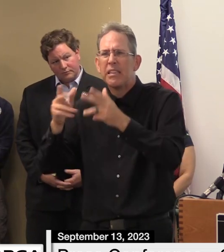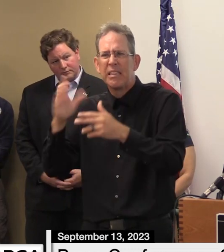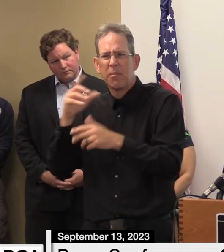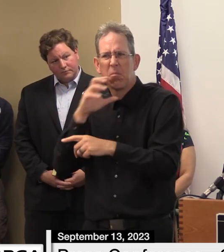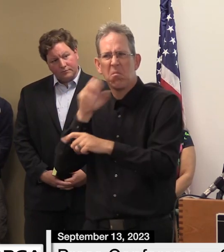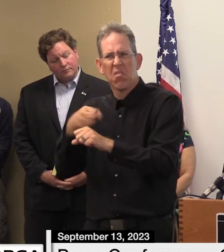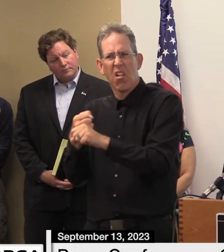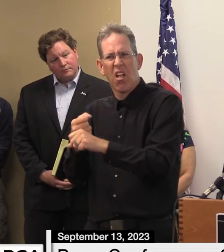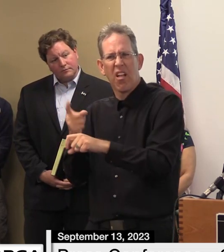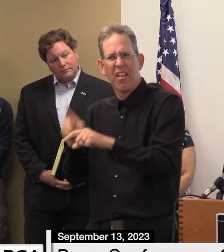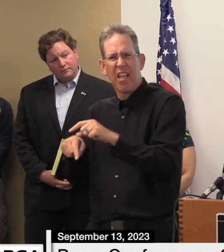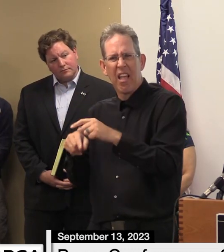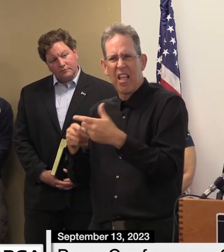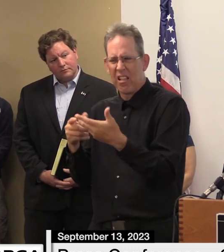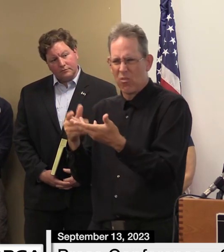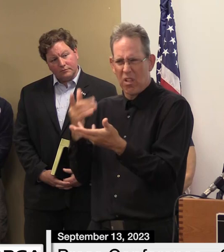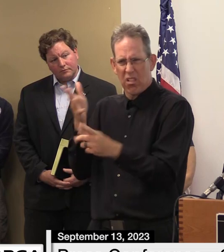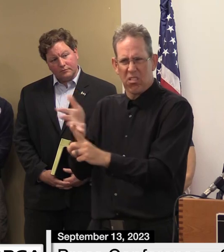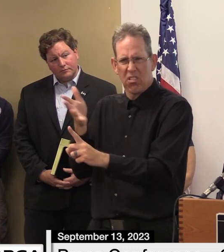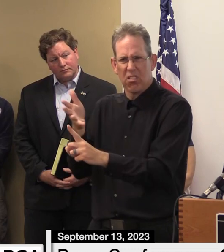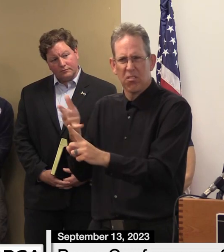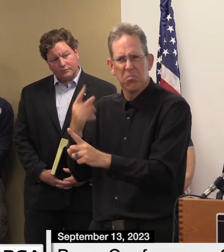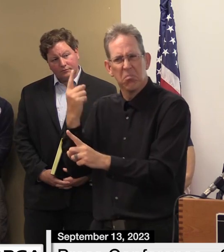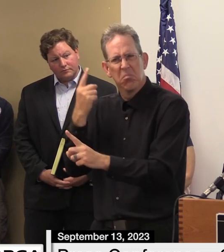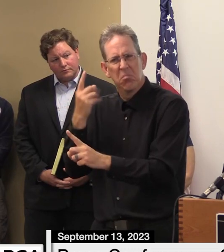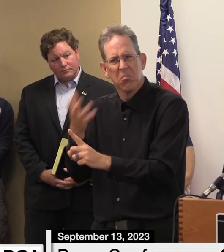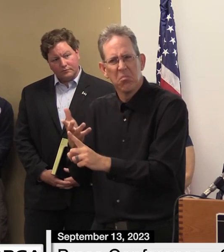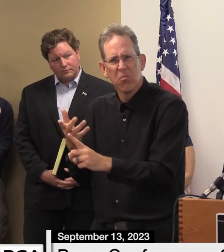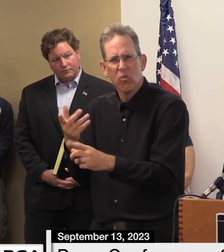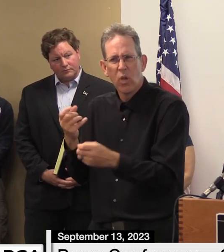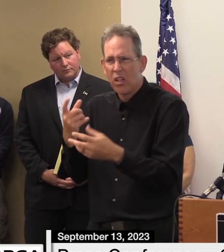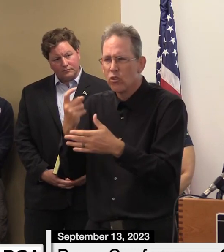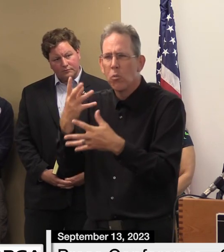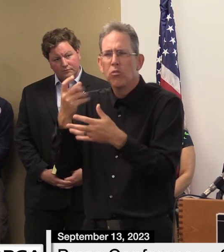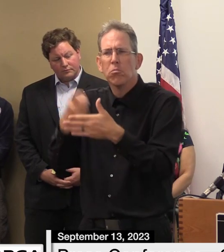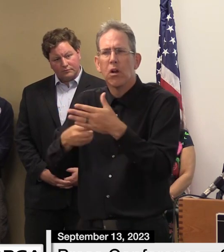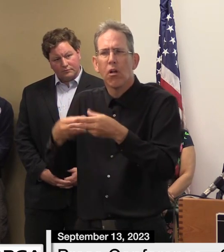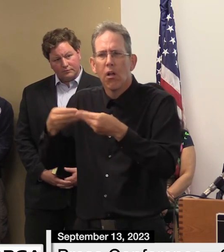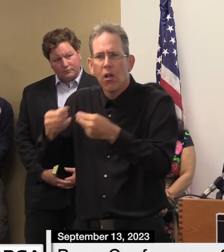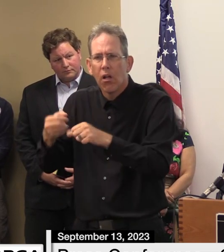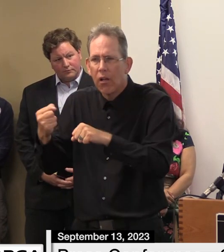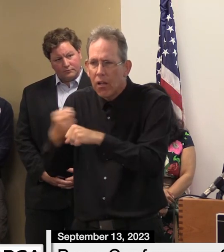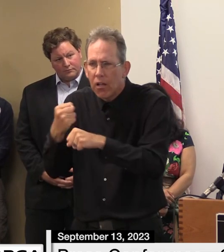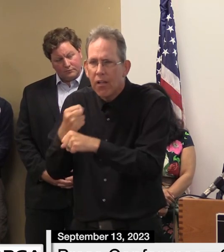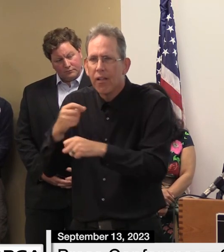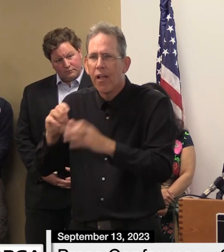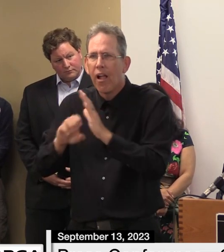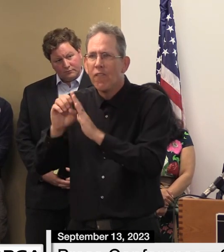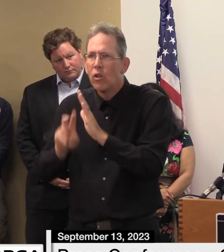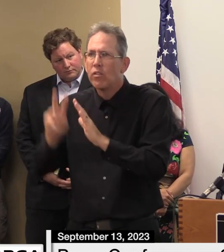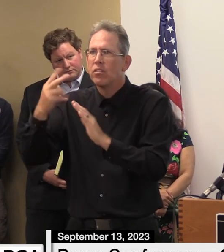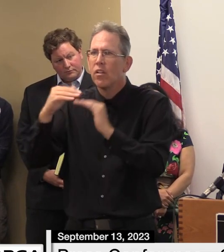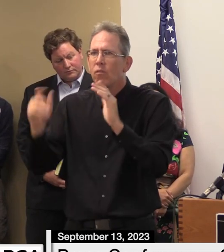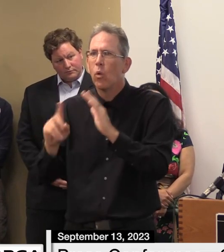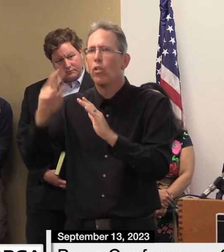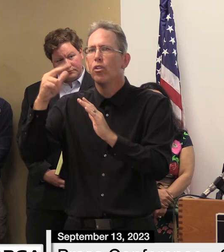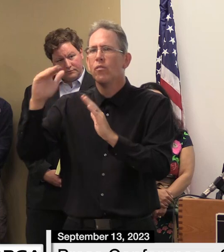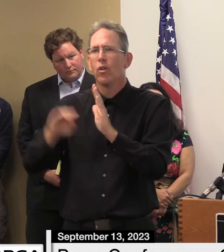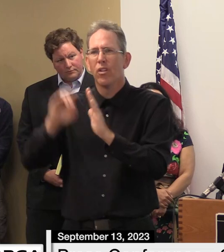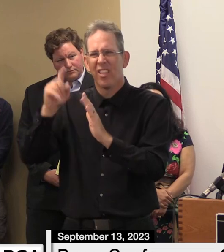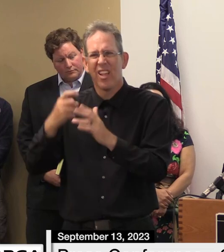it took so long and the cost was so much to get that second elevator placed. We're hearing